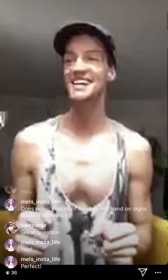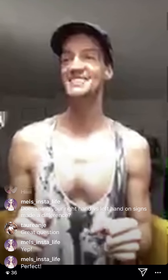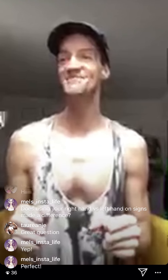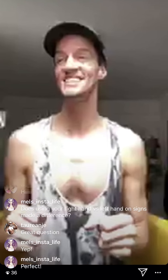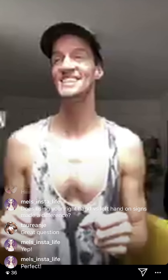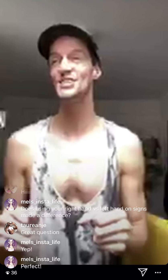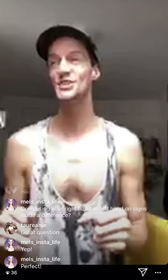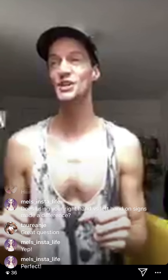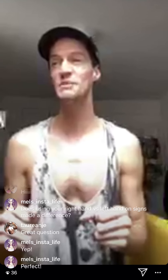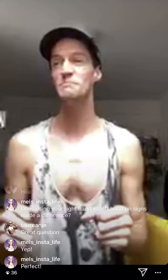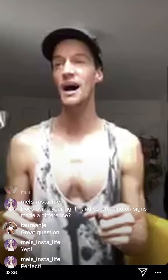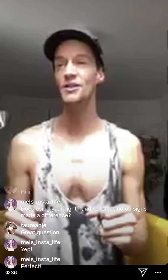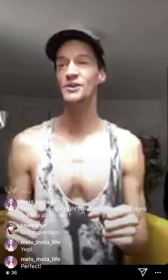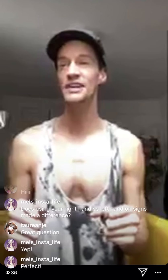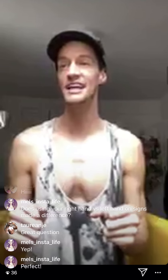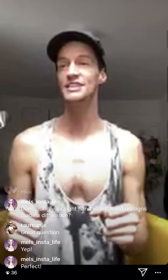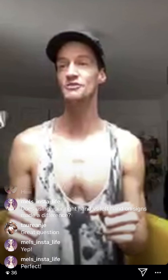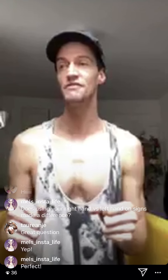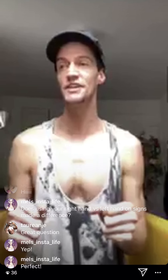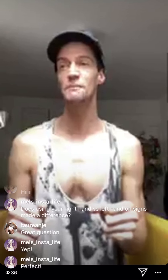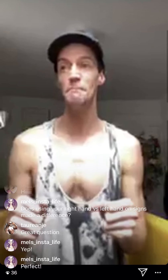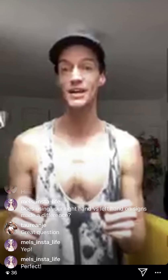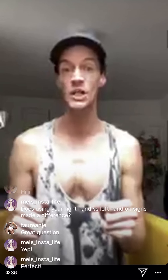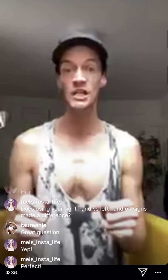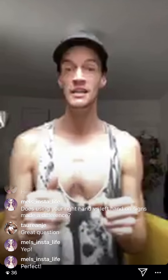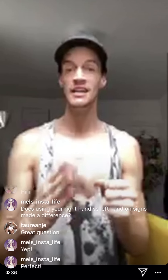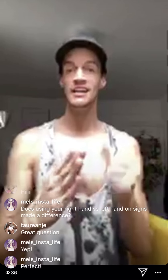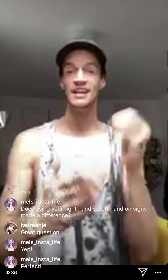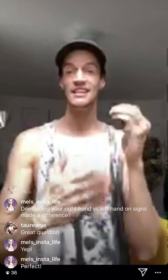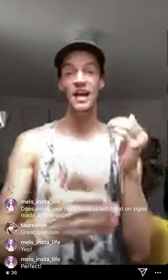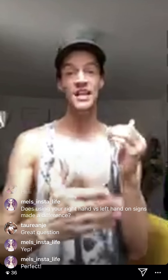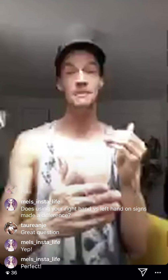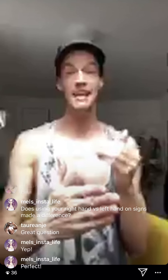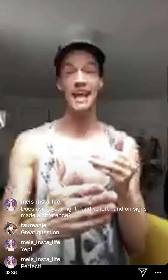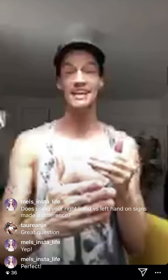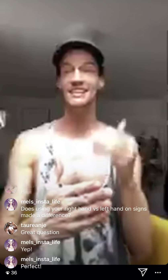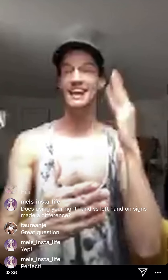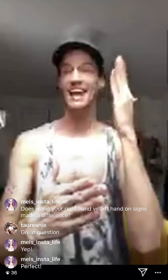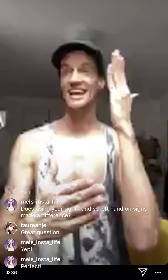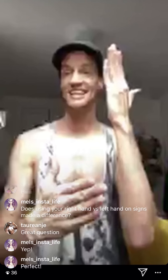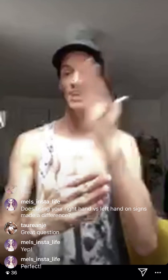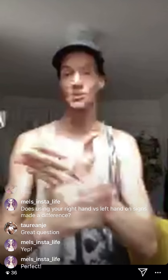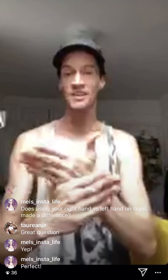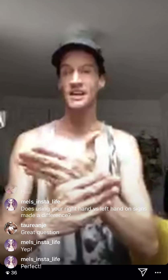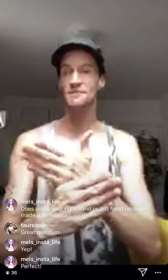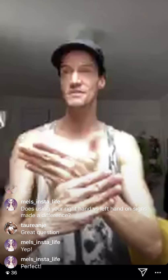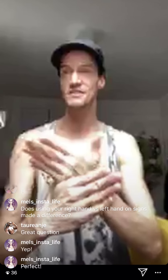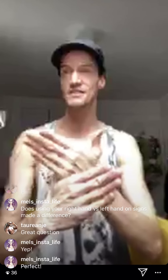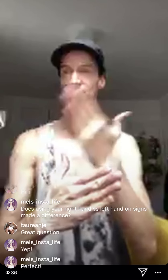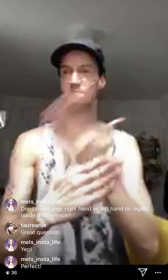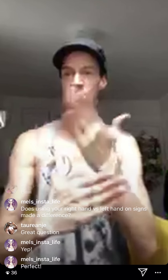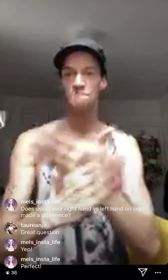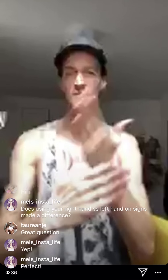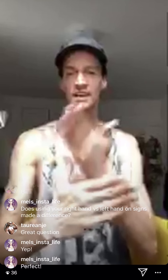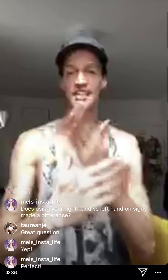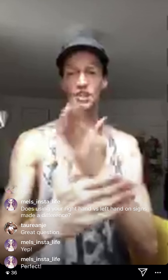To disturb, bother, interfere, meddle, non-dominant hand, and the other one comes, it disturbs